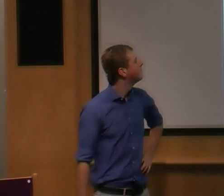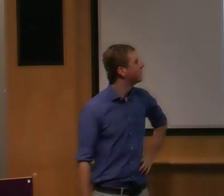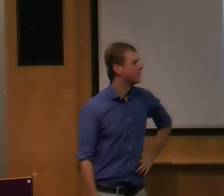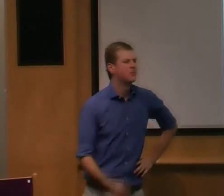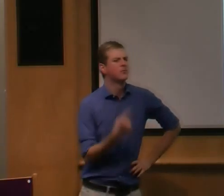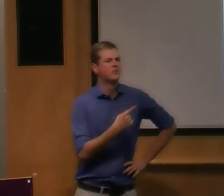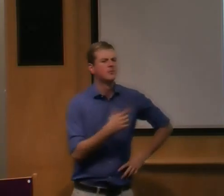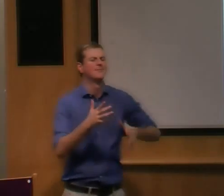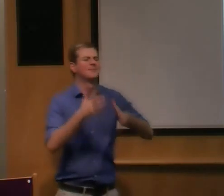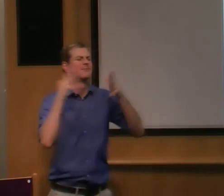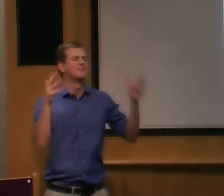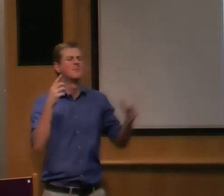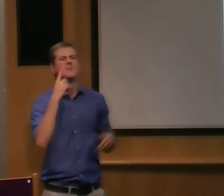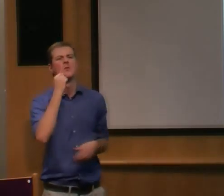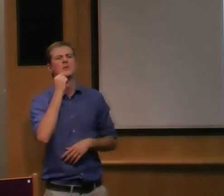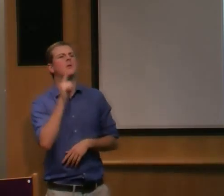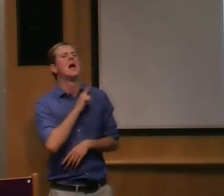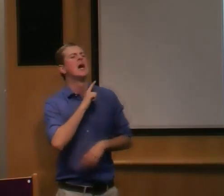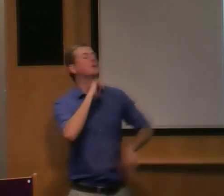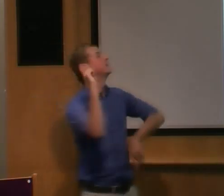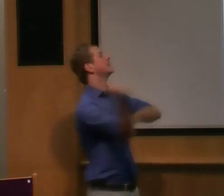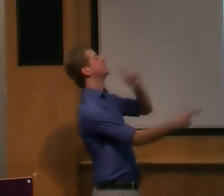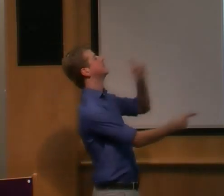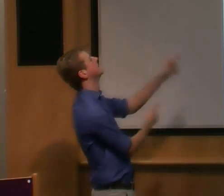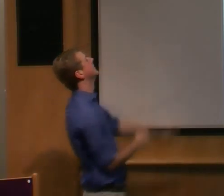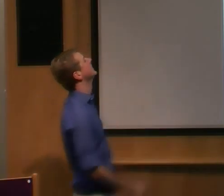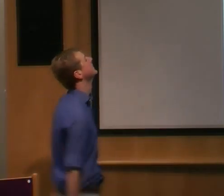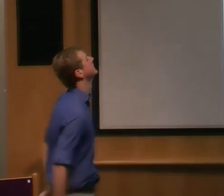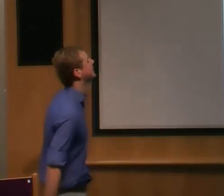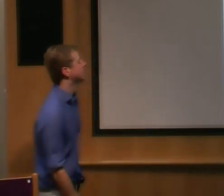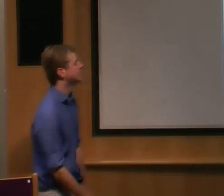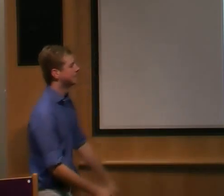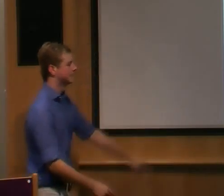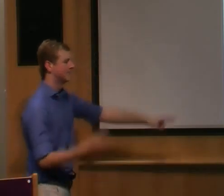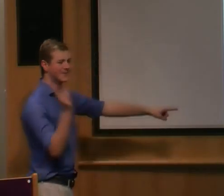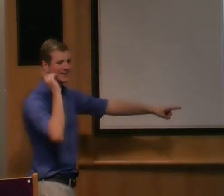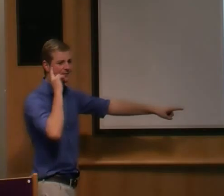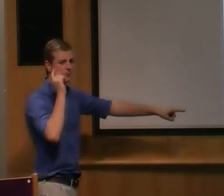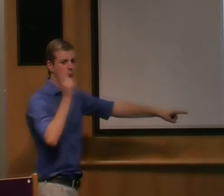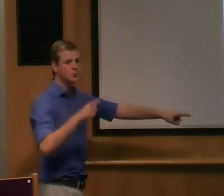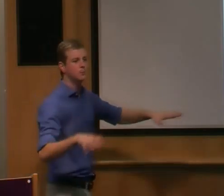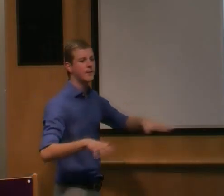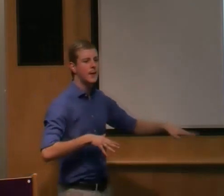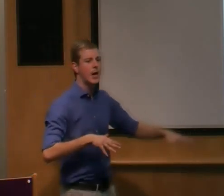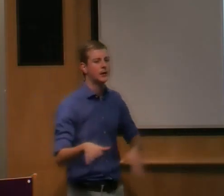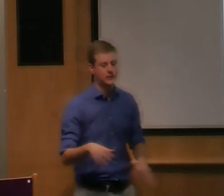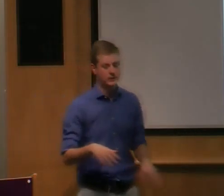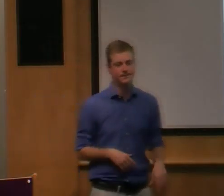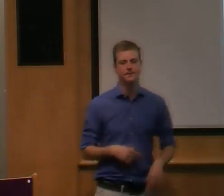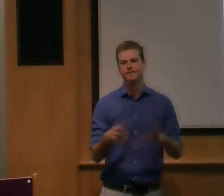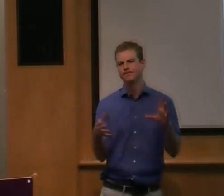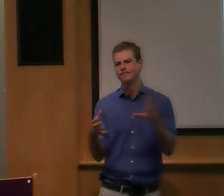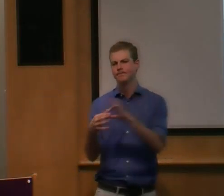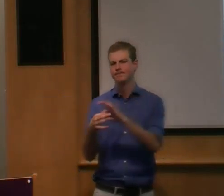see they're not the only ones who've been through this. Now, let me tell you about the big potentials we have for